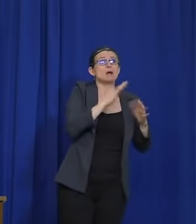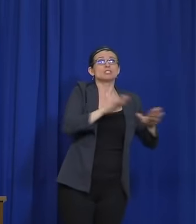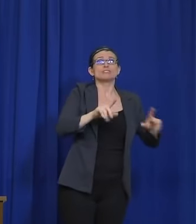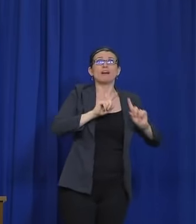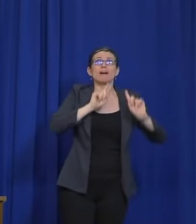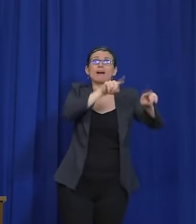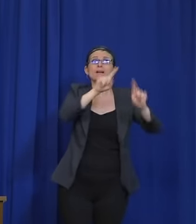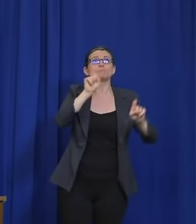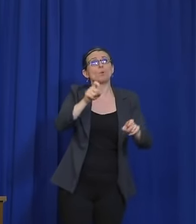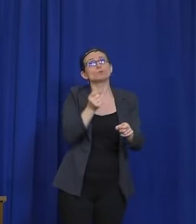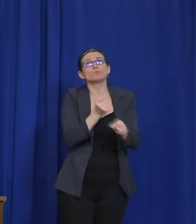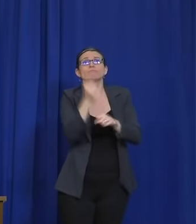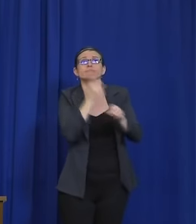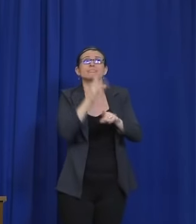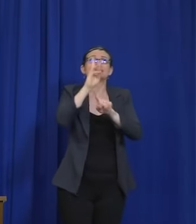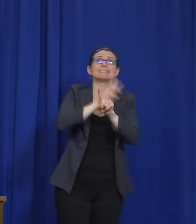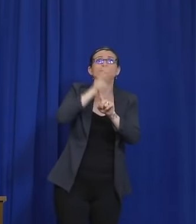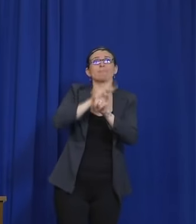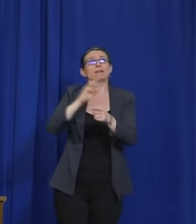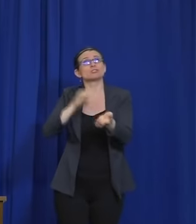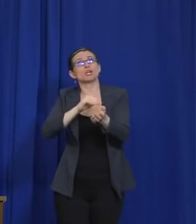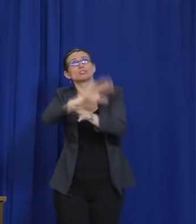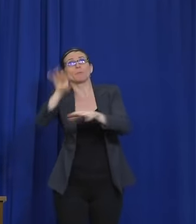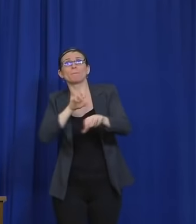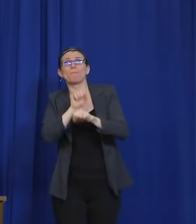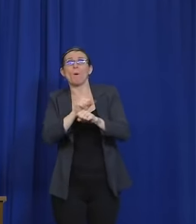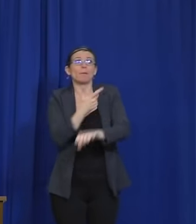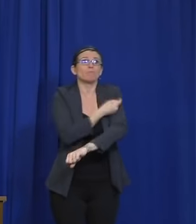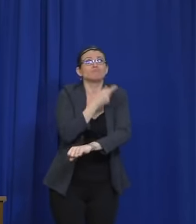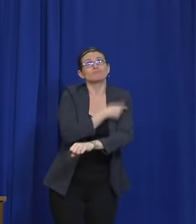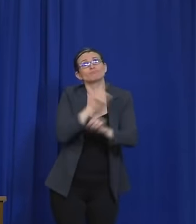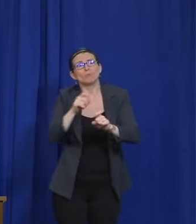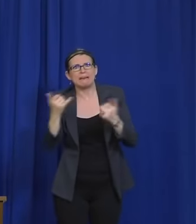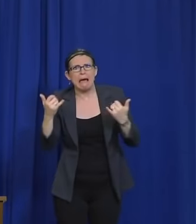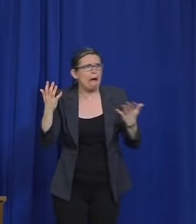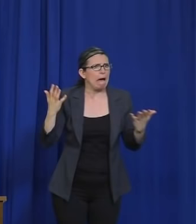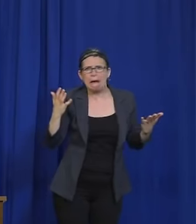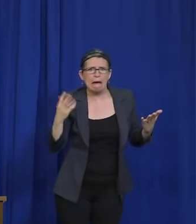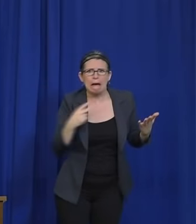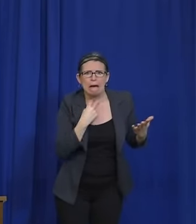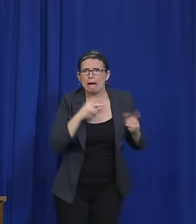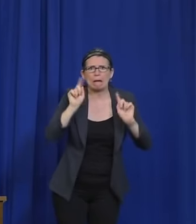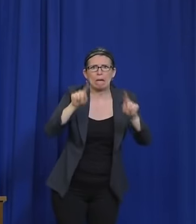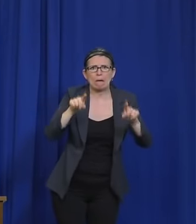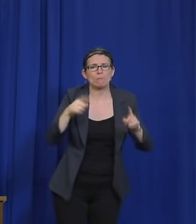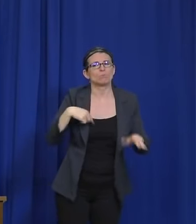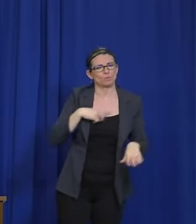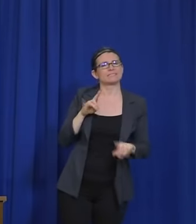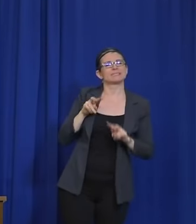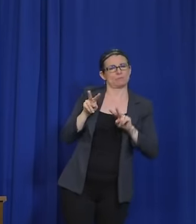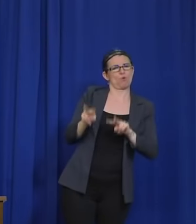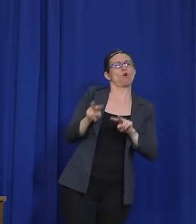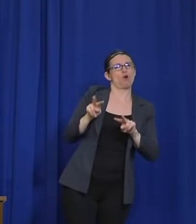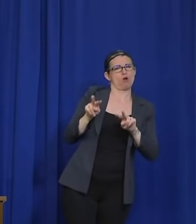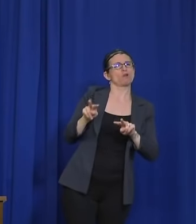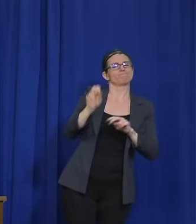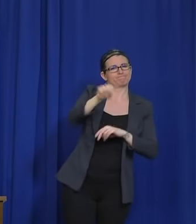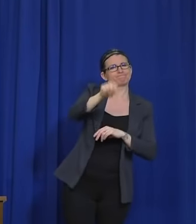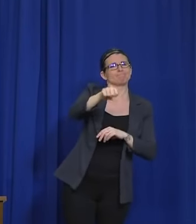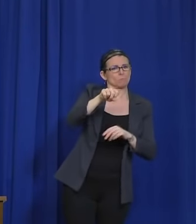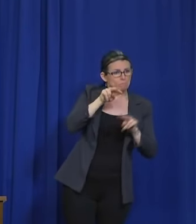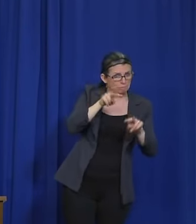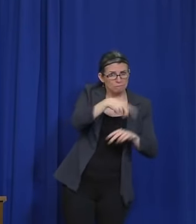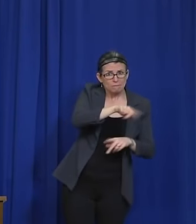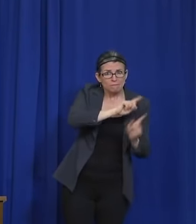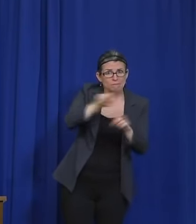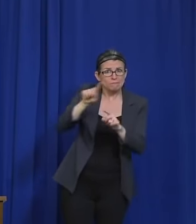to postpone time-sensitive care. And we have repeatedly said to people in Maine, we want you to get the health care that you